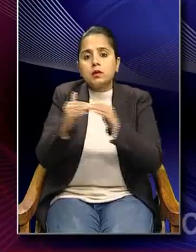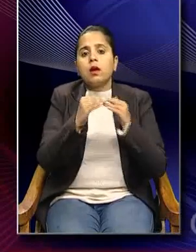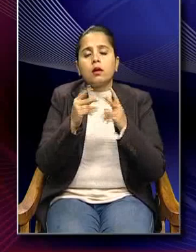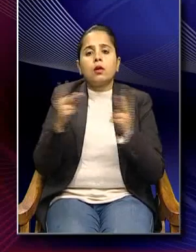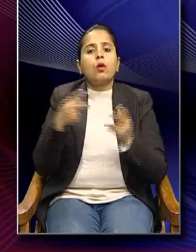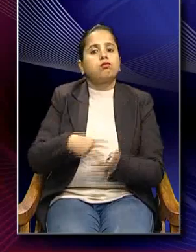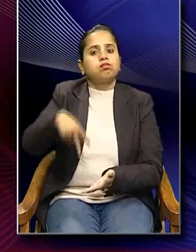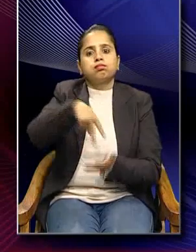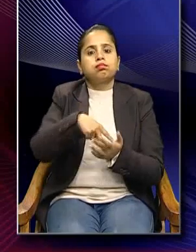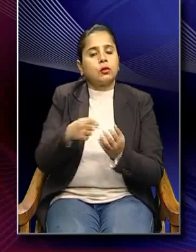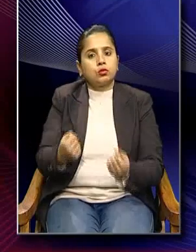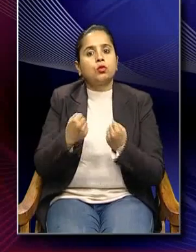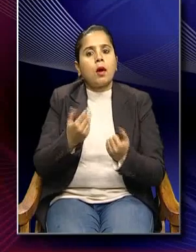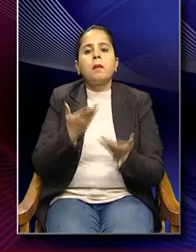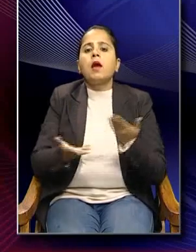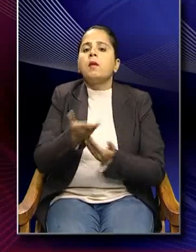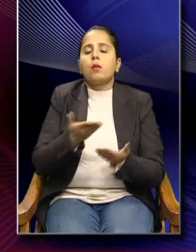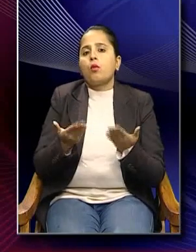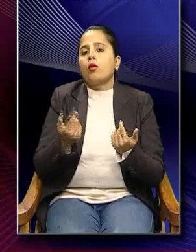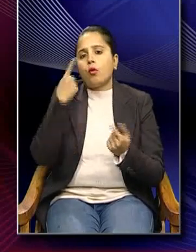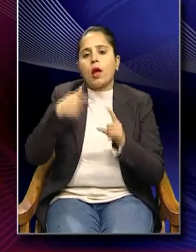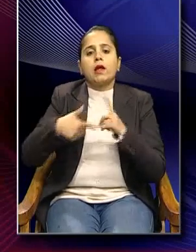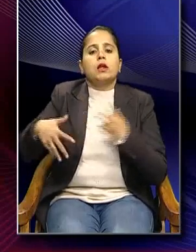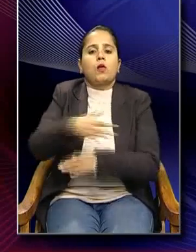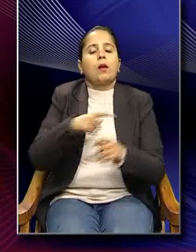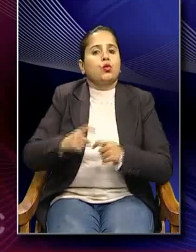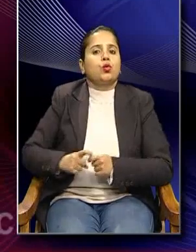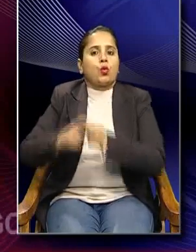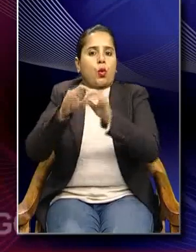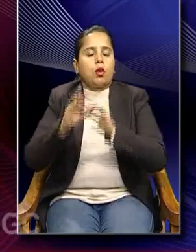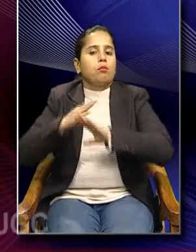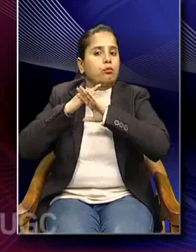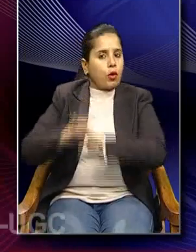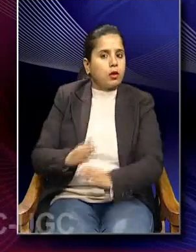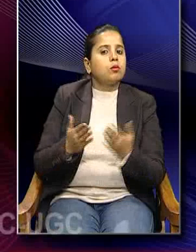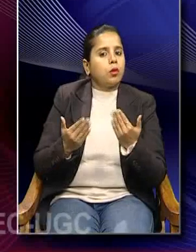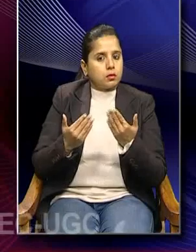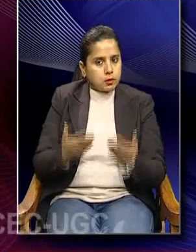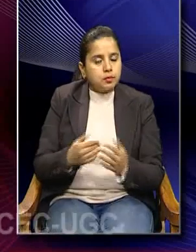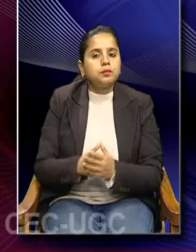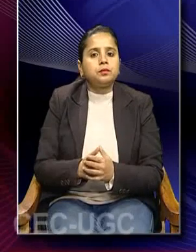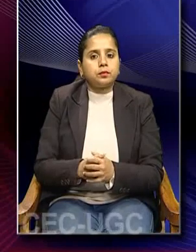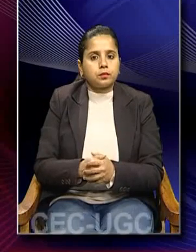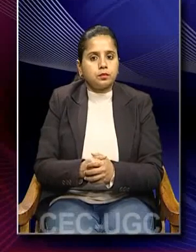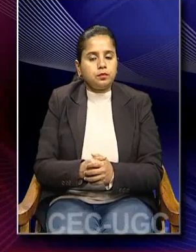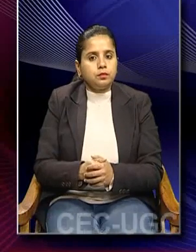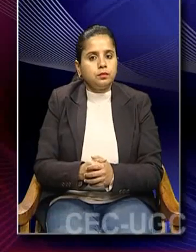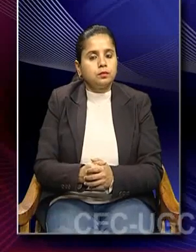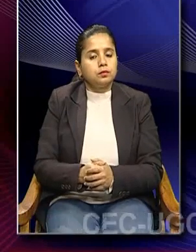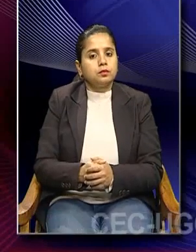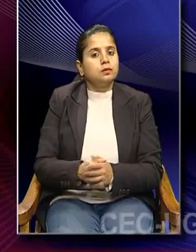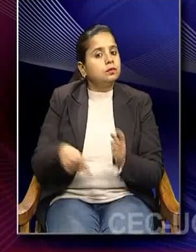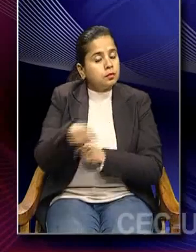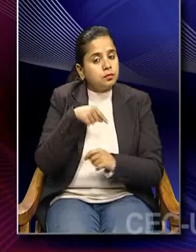the grounding can be made for the environmental quality and protection. So this